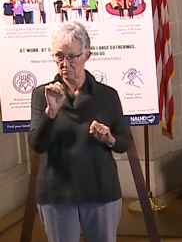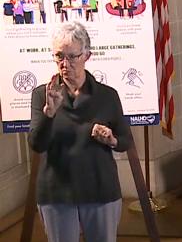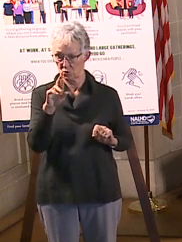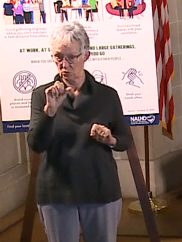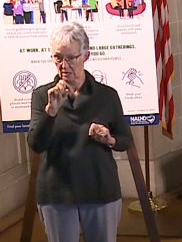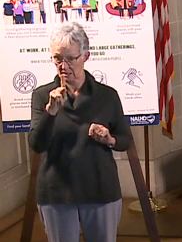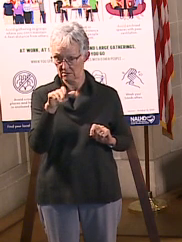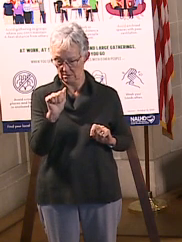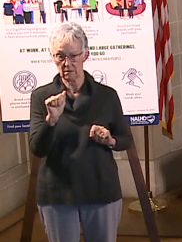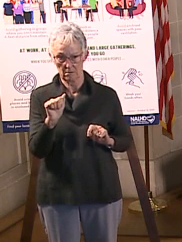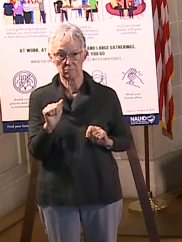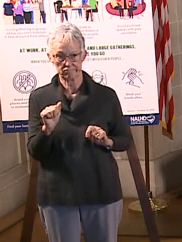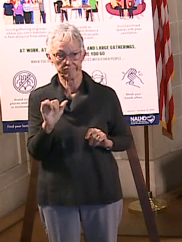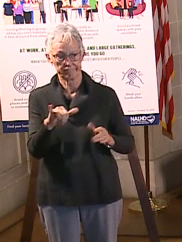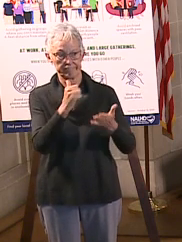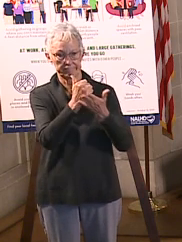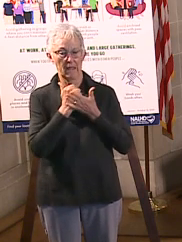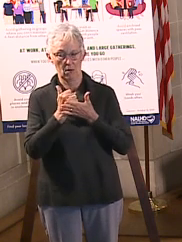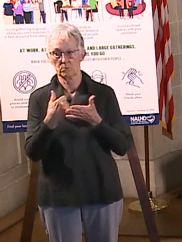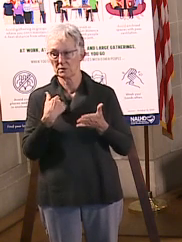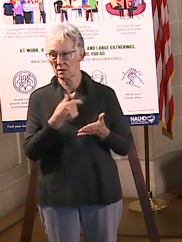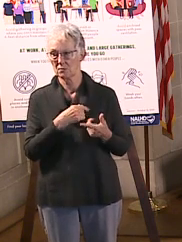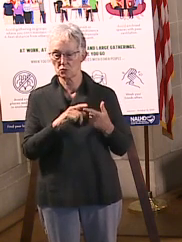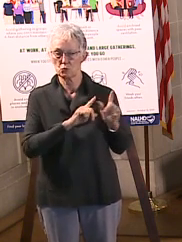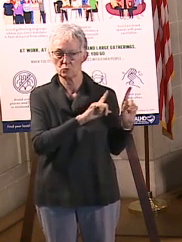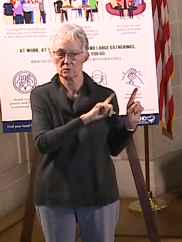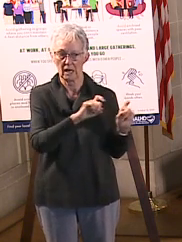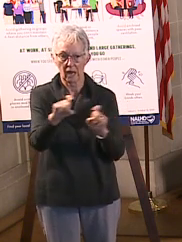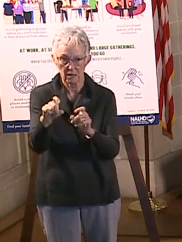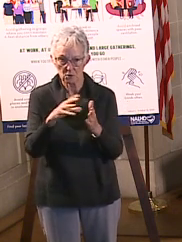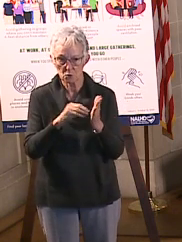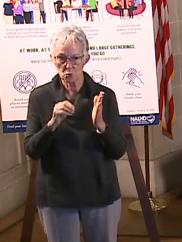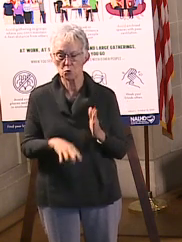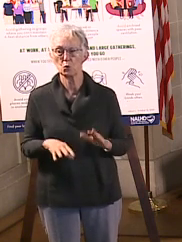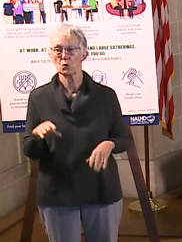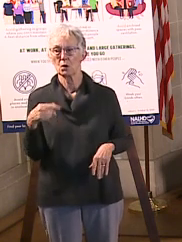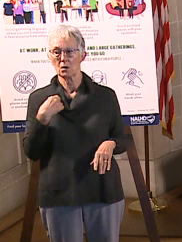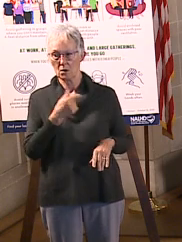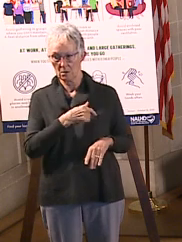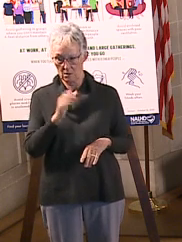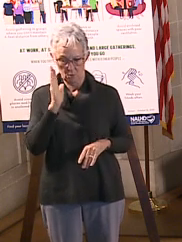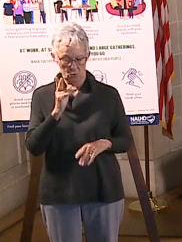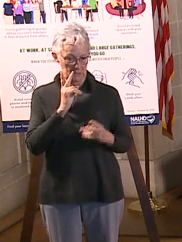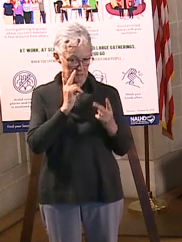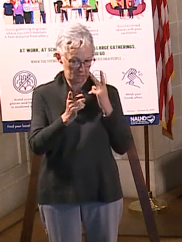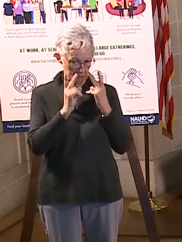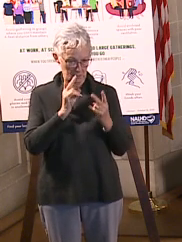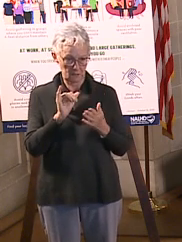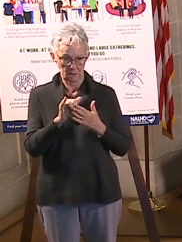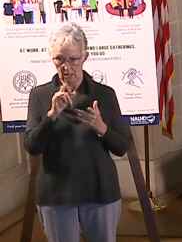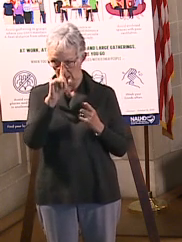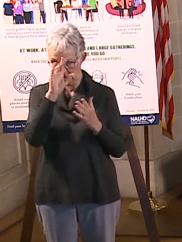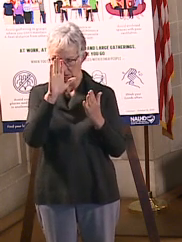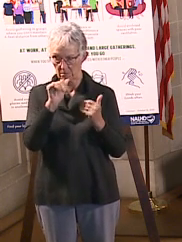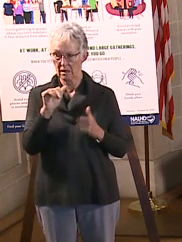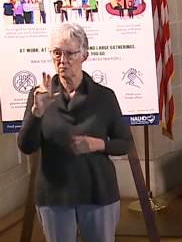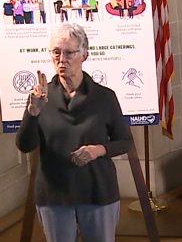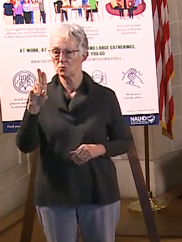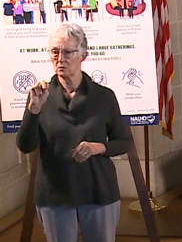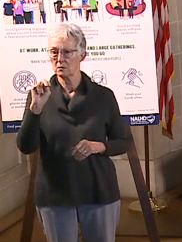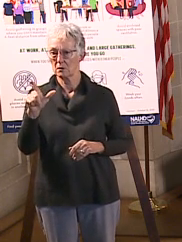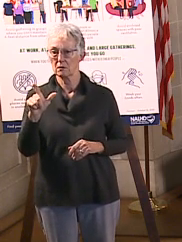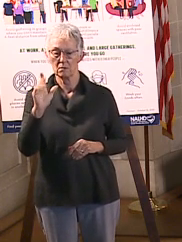go forward. We're going to be exploring much, much larger numbers. You've probably even seen already that UNL is looking